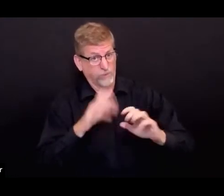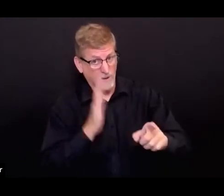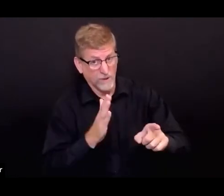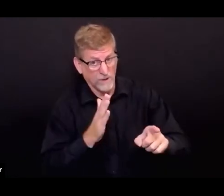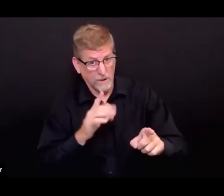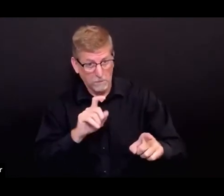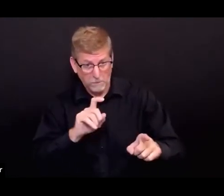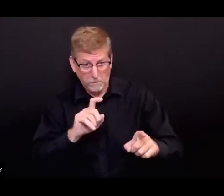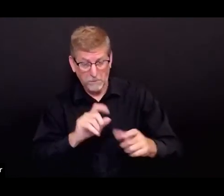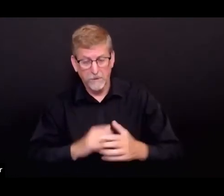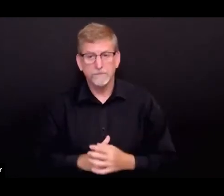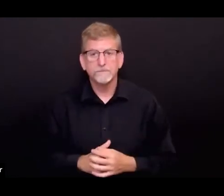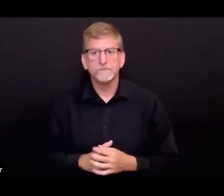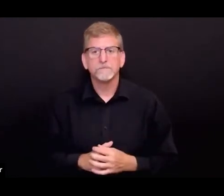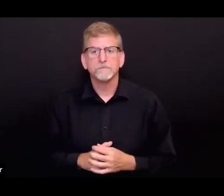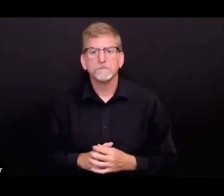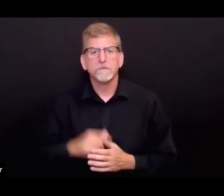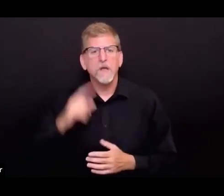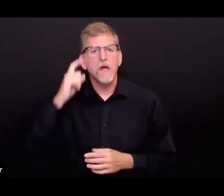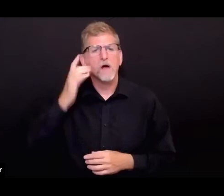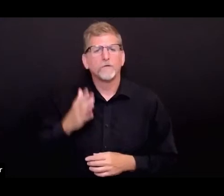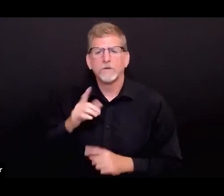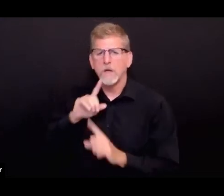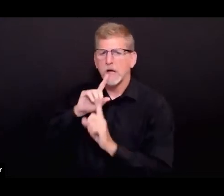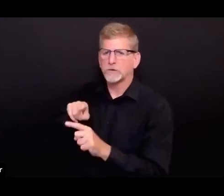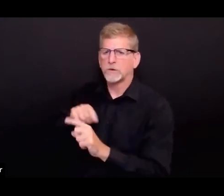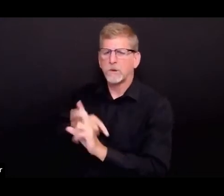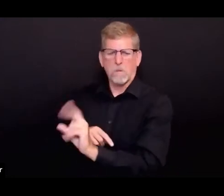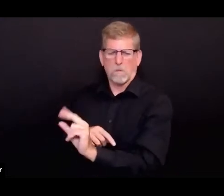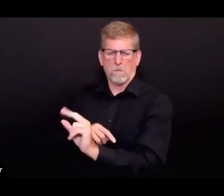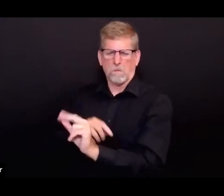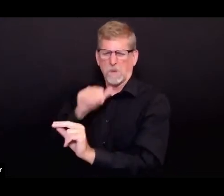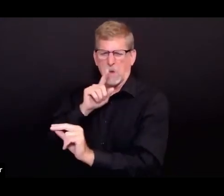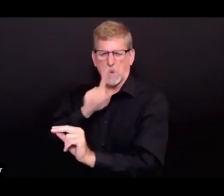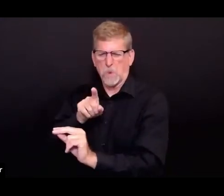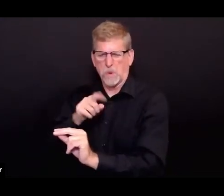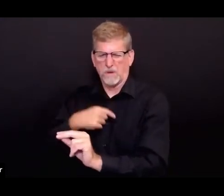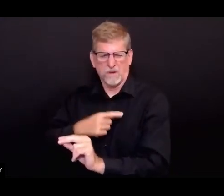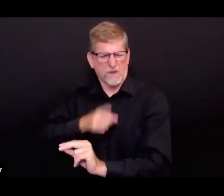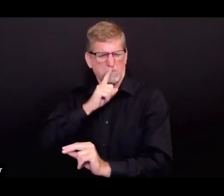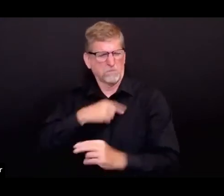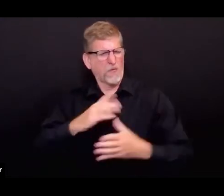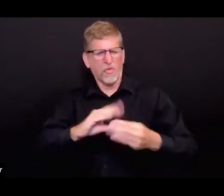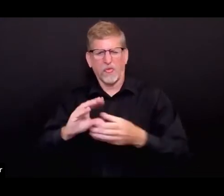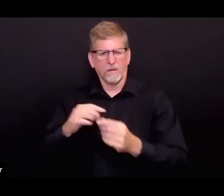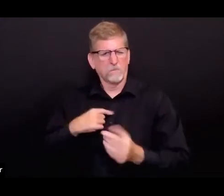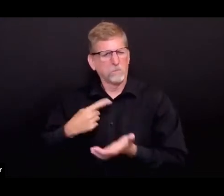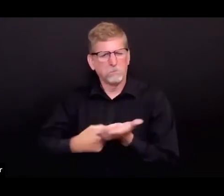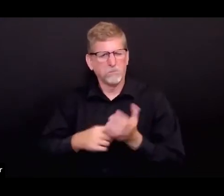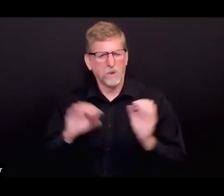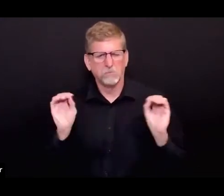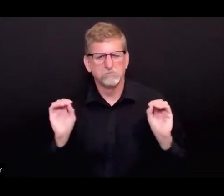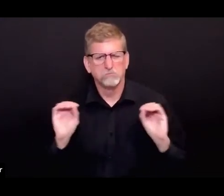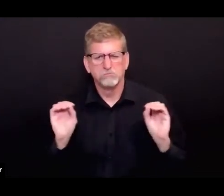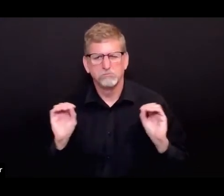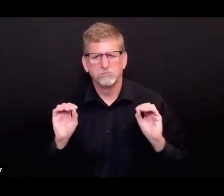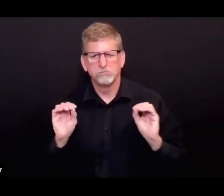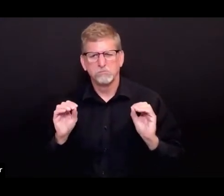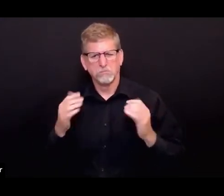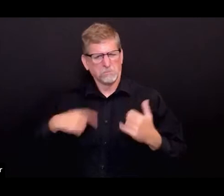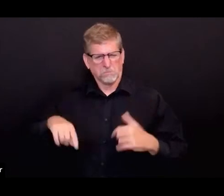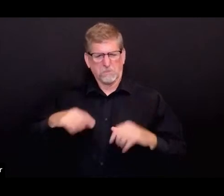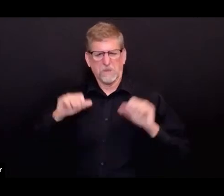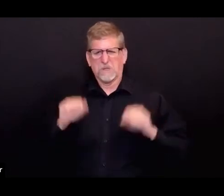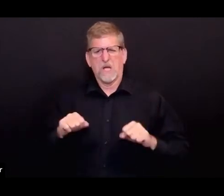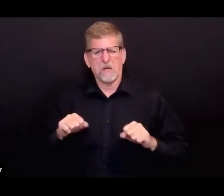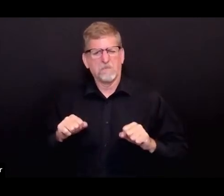is correct, and none of those things have been discussed. Our toolbox is always available, but I can assure you that